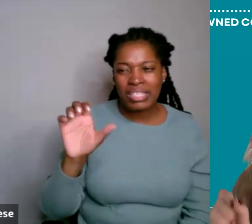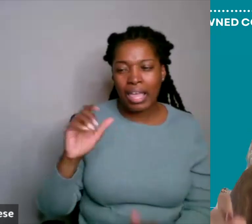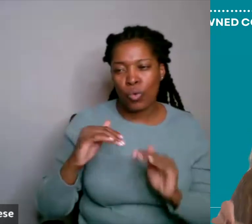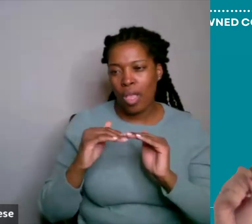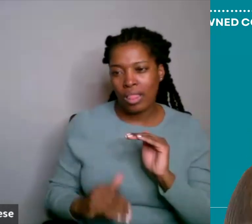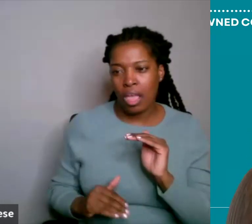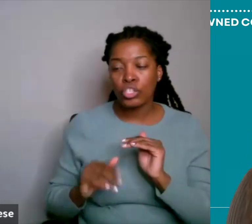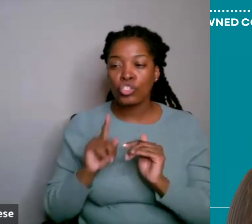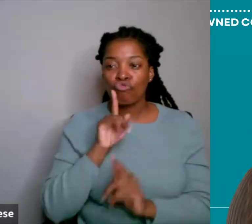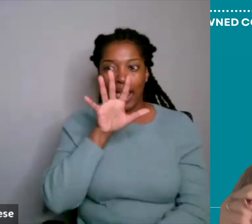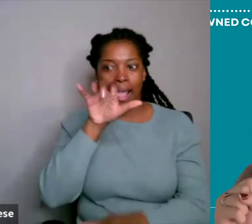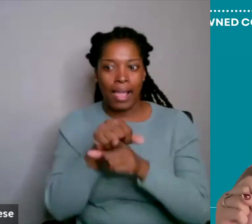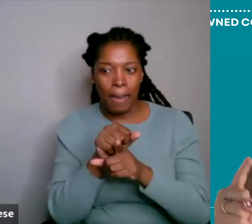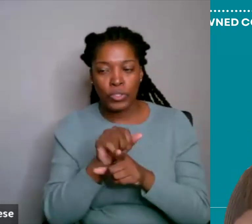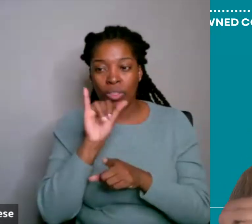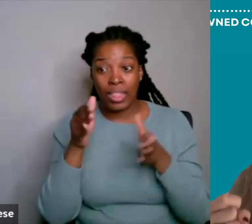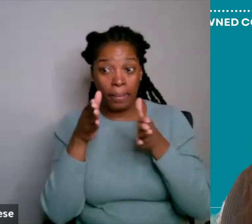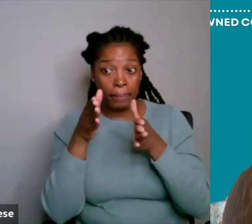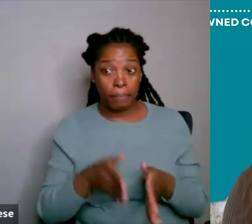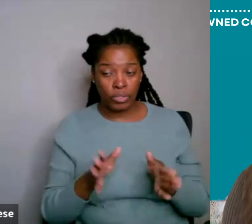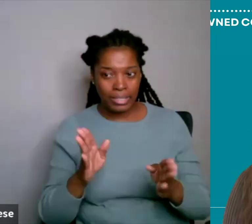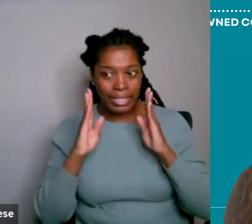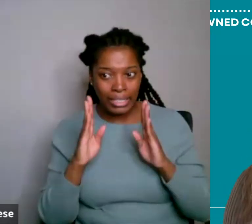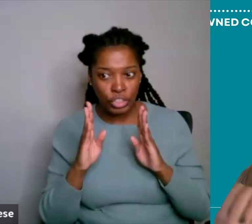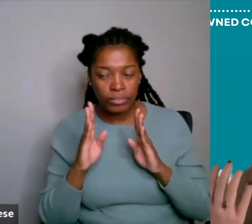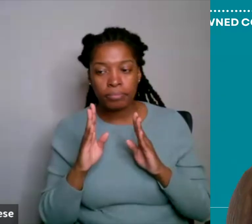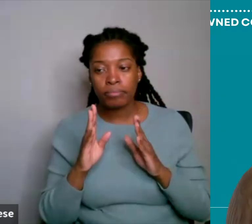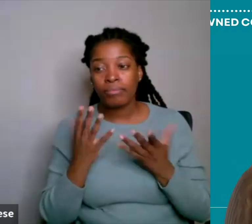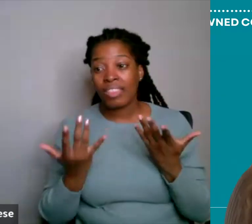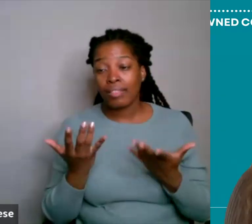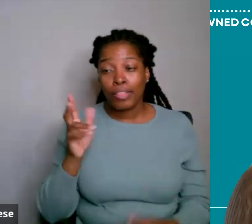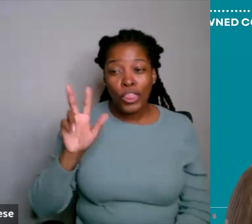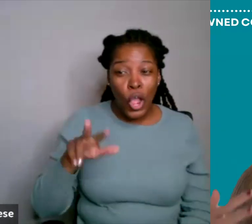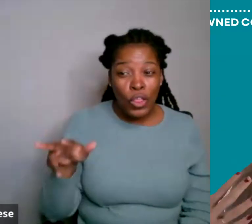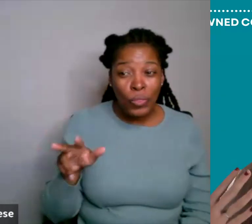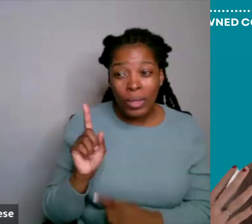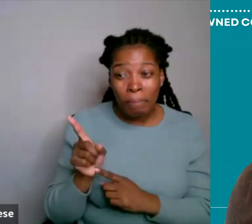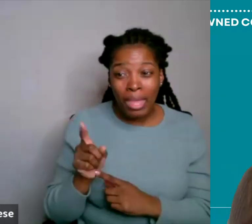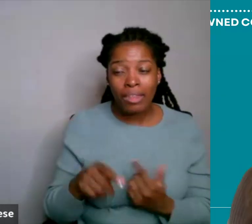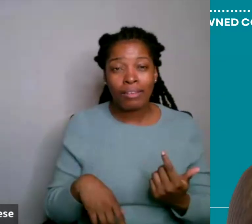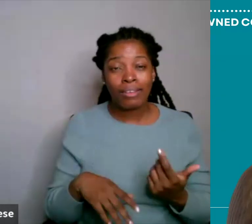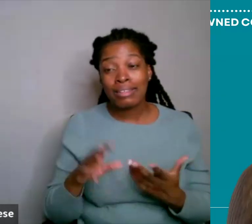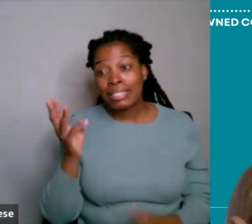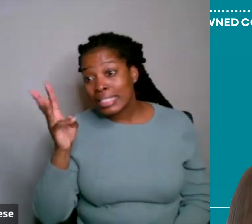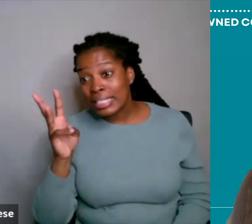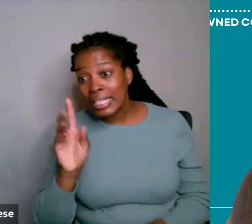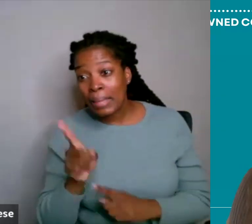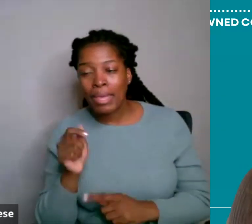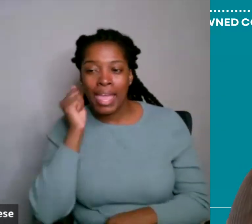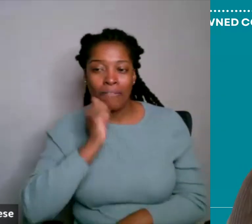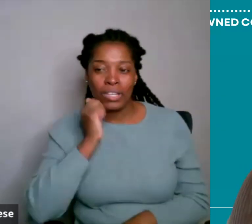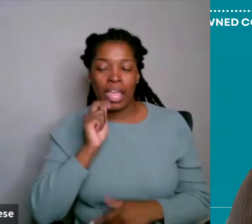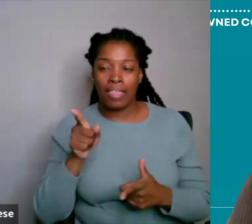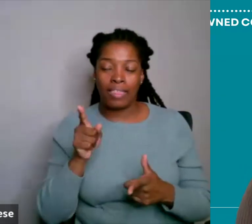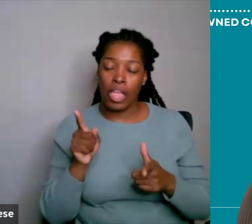less, to really capture that scroller's attention, that 33 minutes, maybe 16 minutes a day that